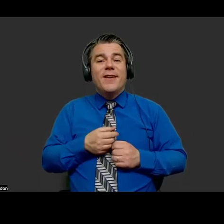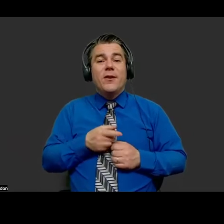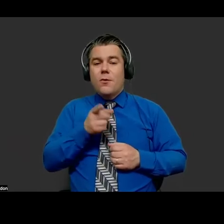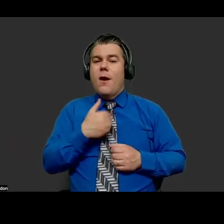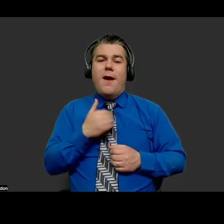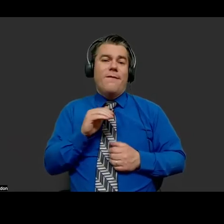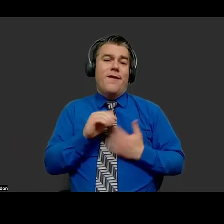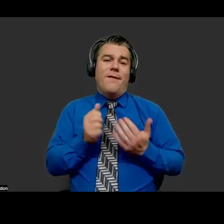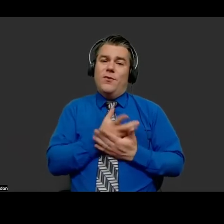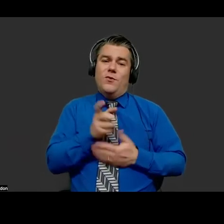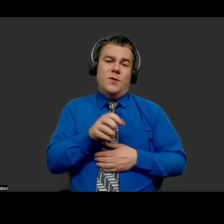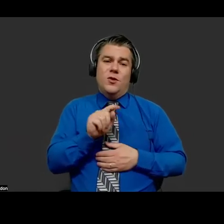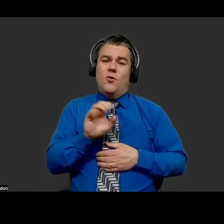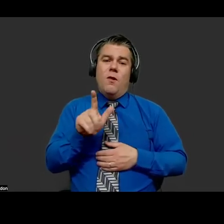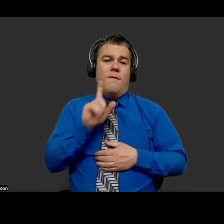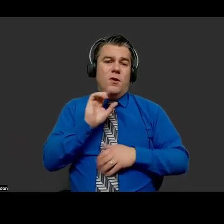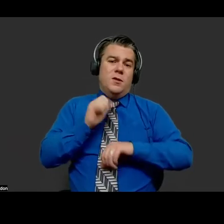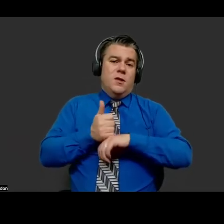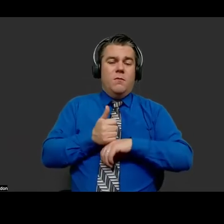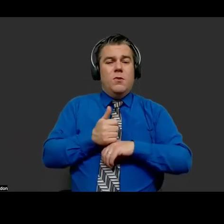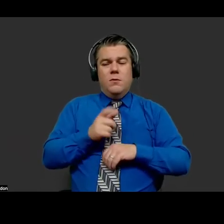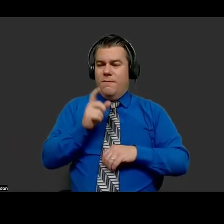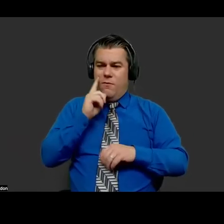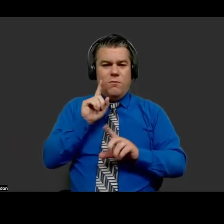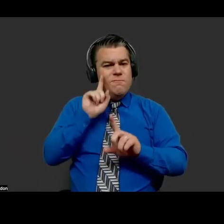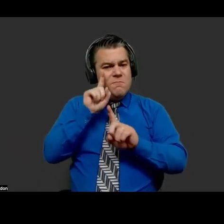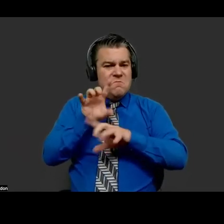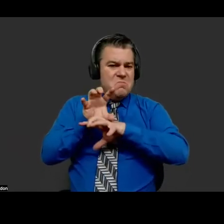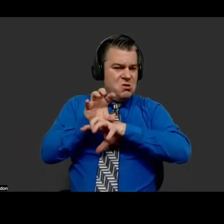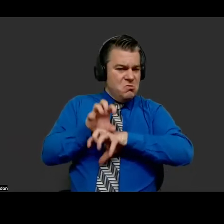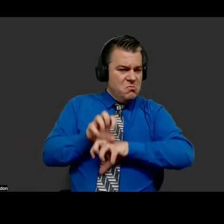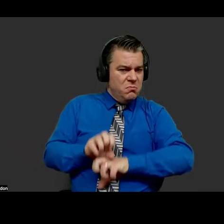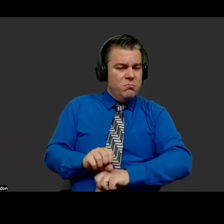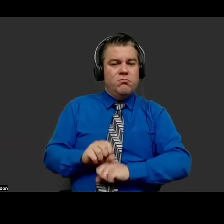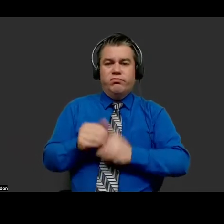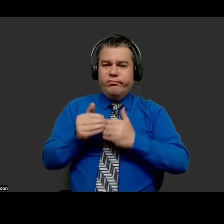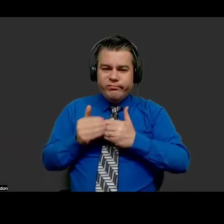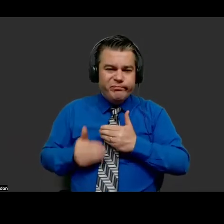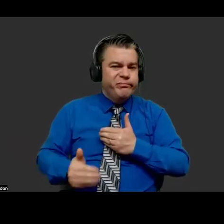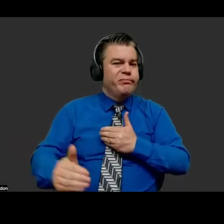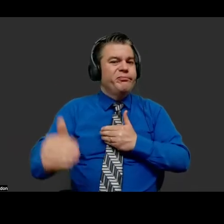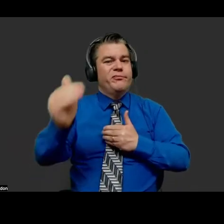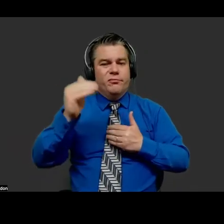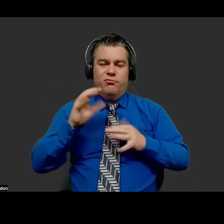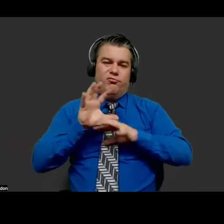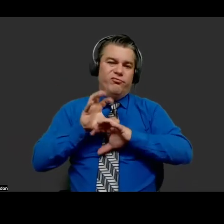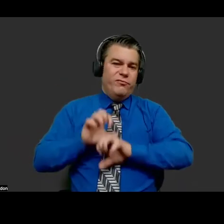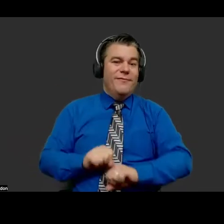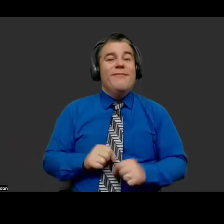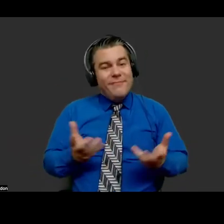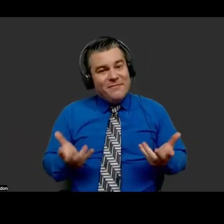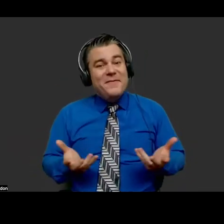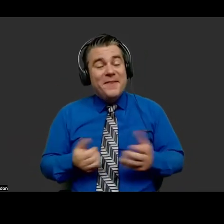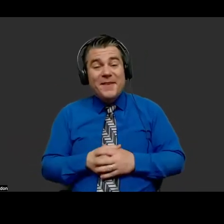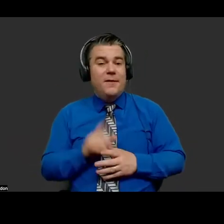need to set yourself up for these healthy habits to become a lifestyle. And that is our ultimate